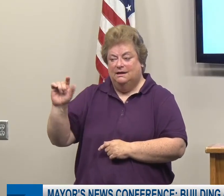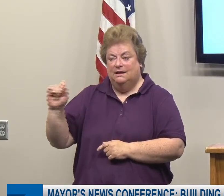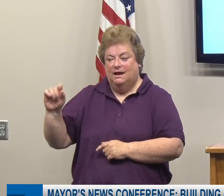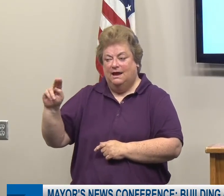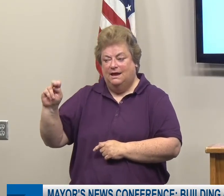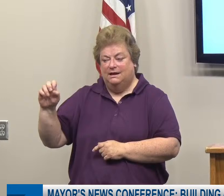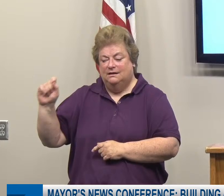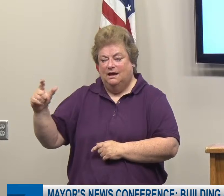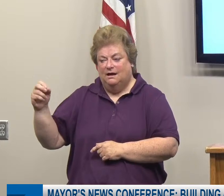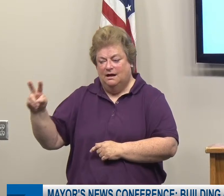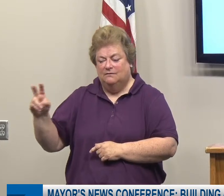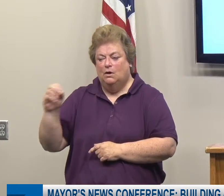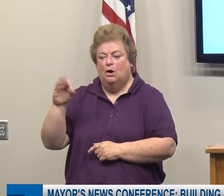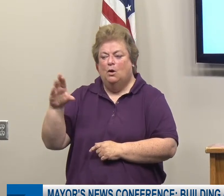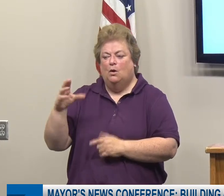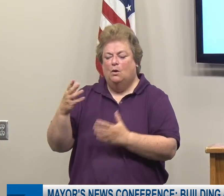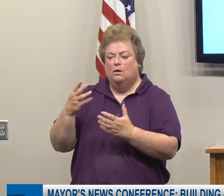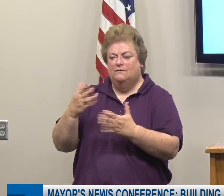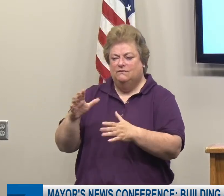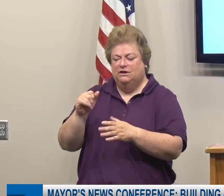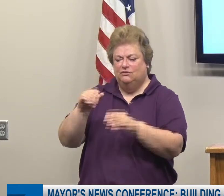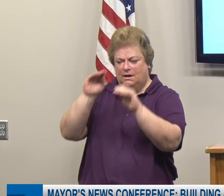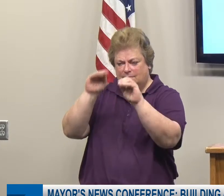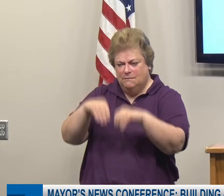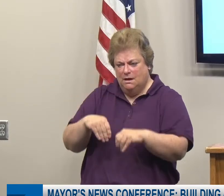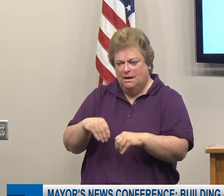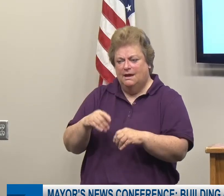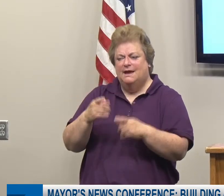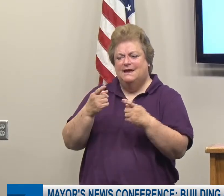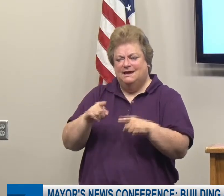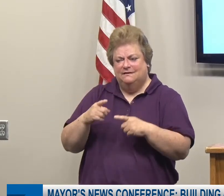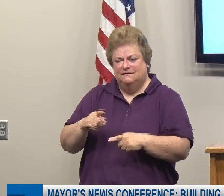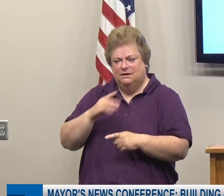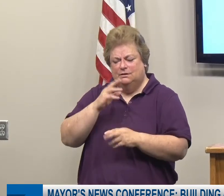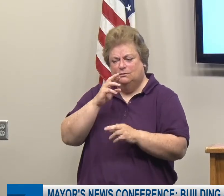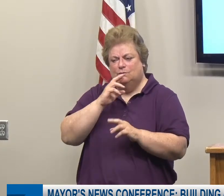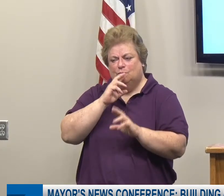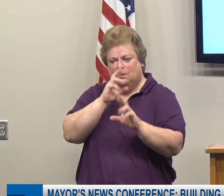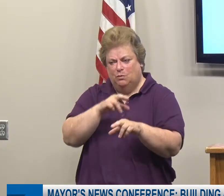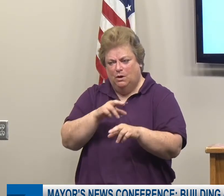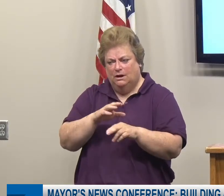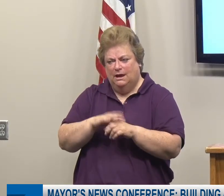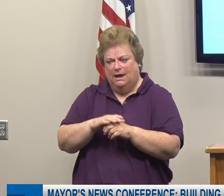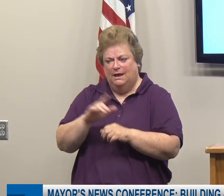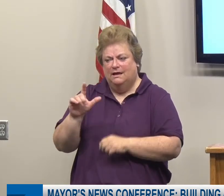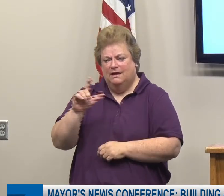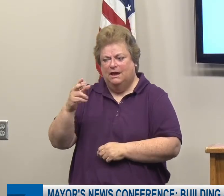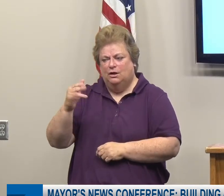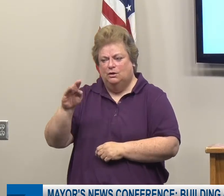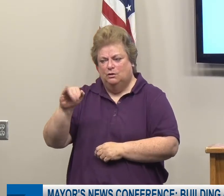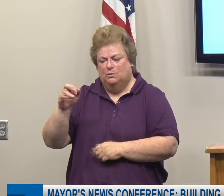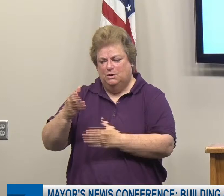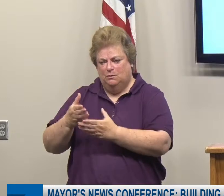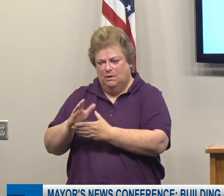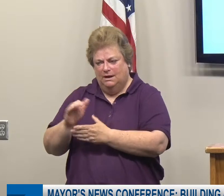lchr@lincoln.ne.gov, or by completing an online incident report available at humanrights.lincoln.ne.gov.